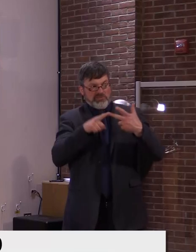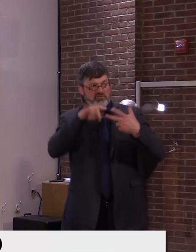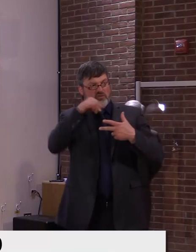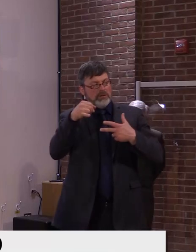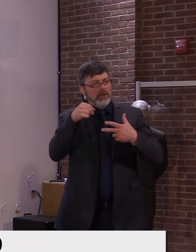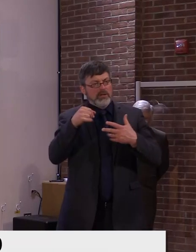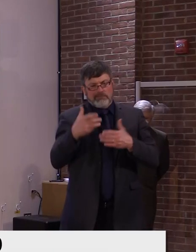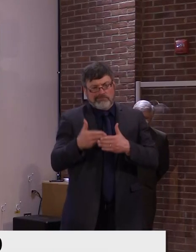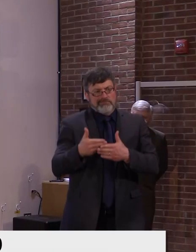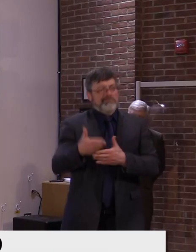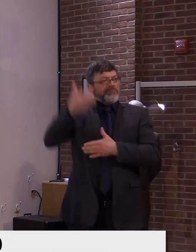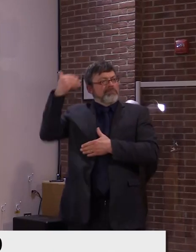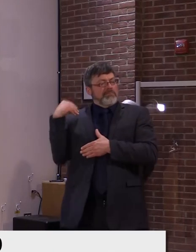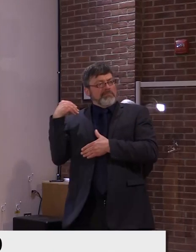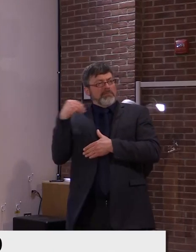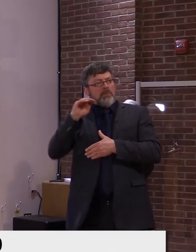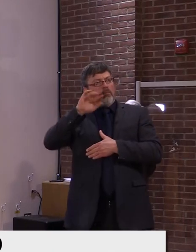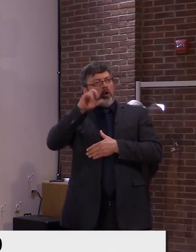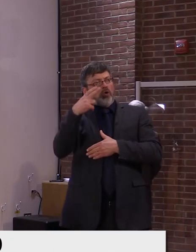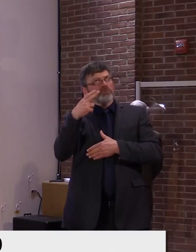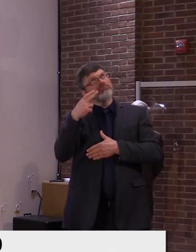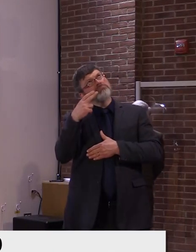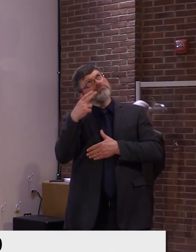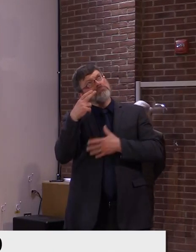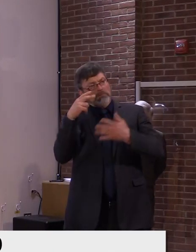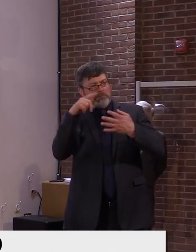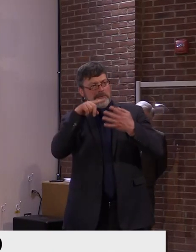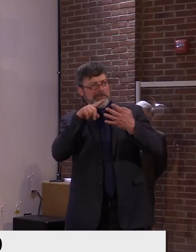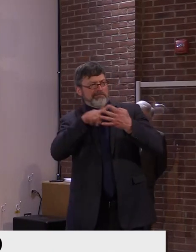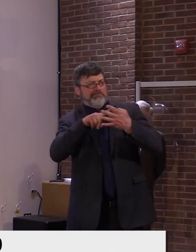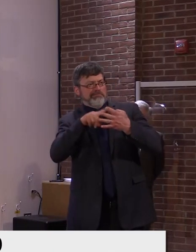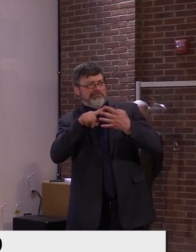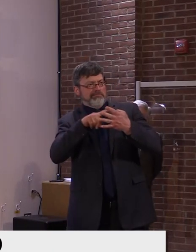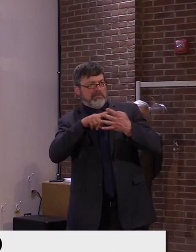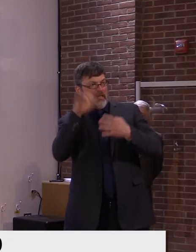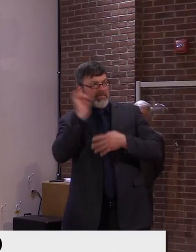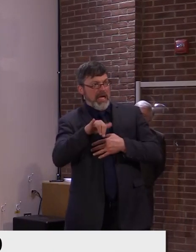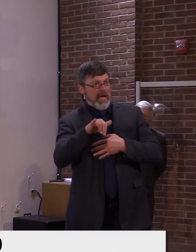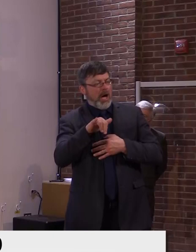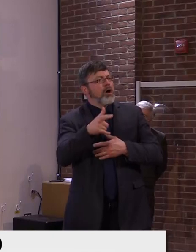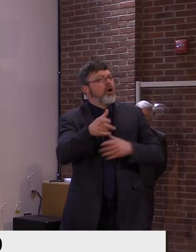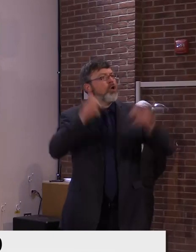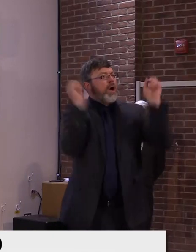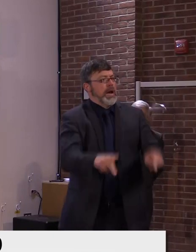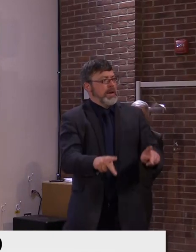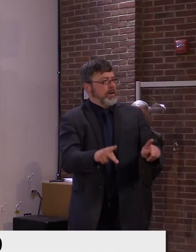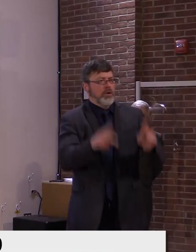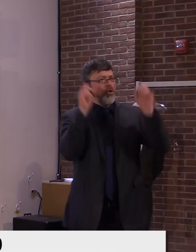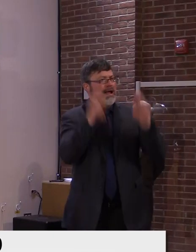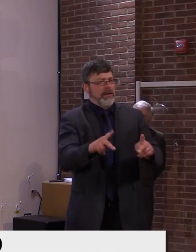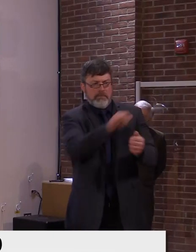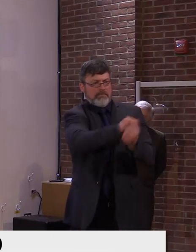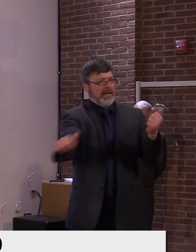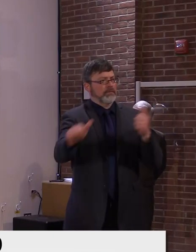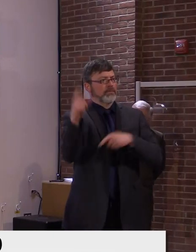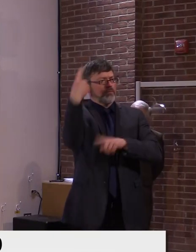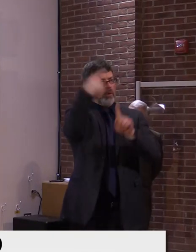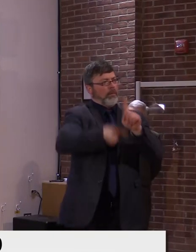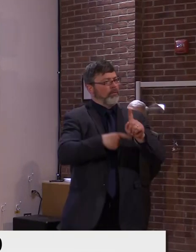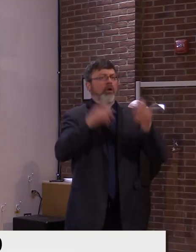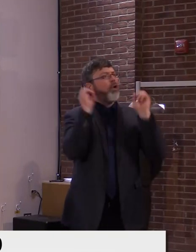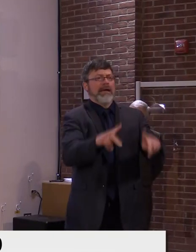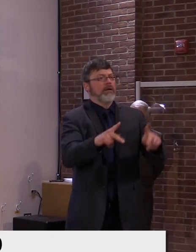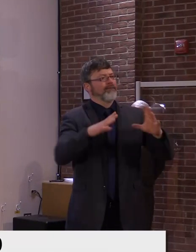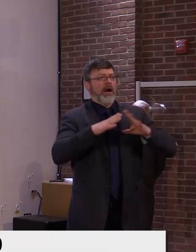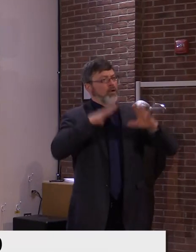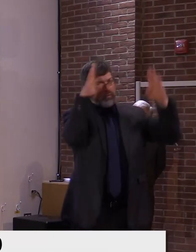well. It's really the people who have had symptoms begin in the couple of weeks after their dose. As